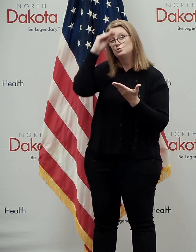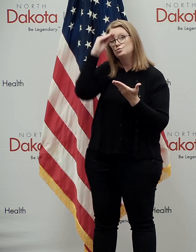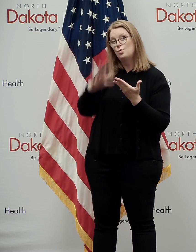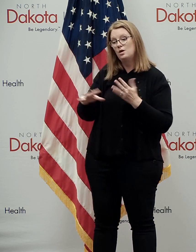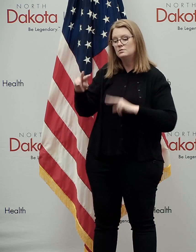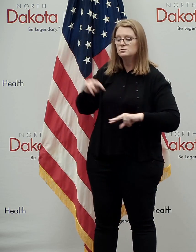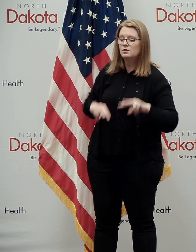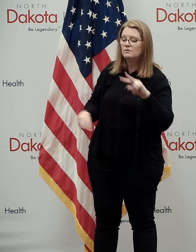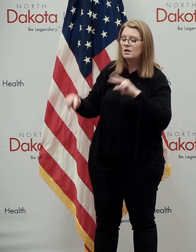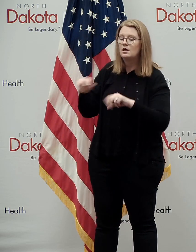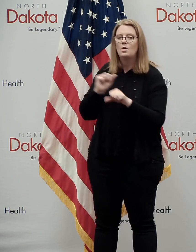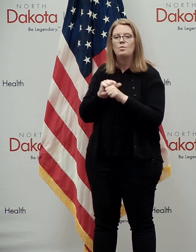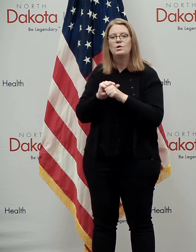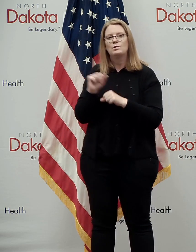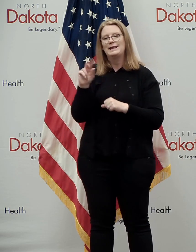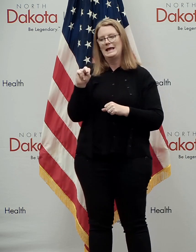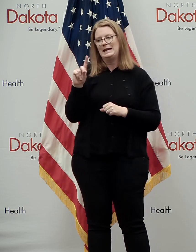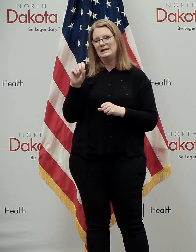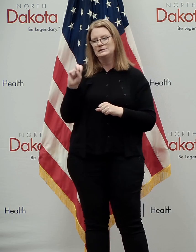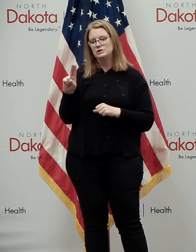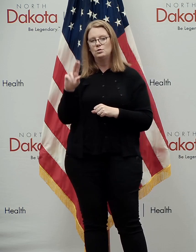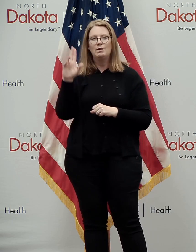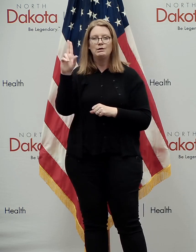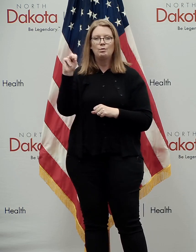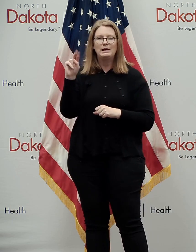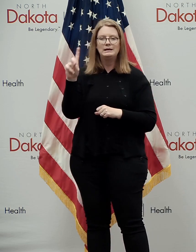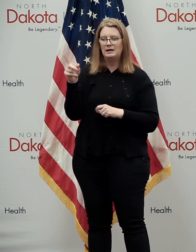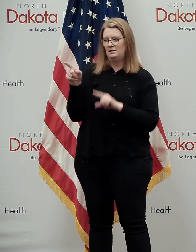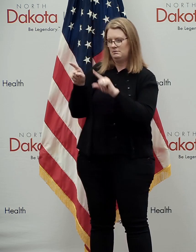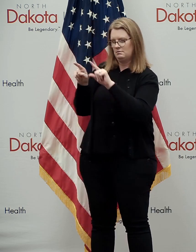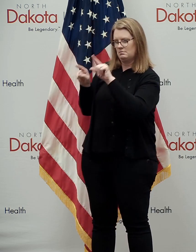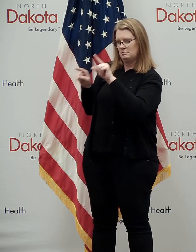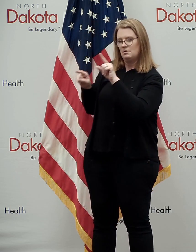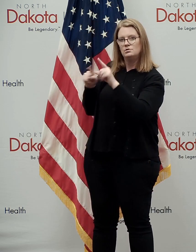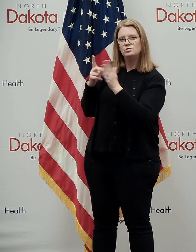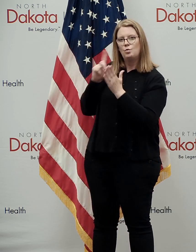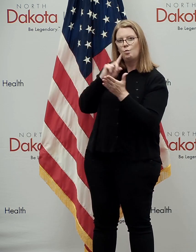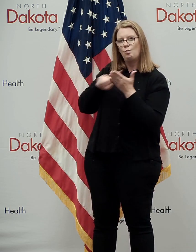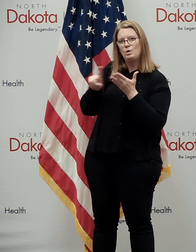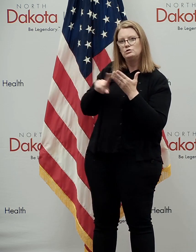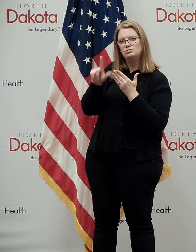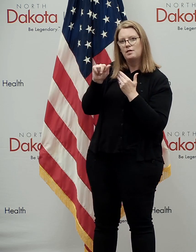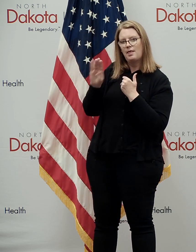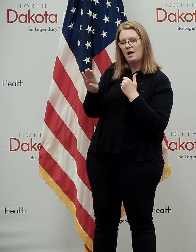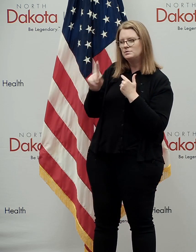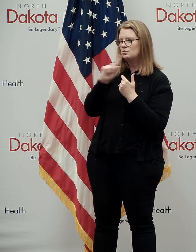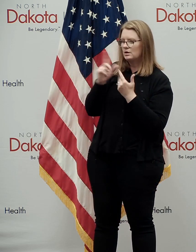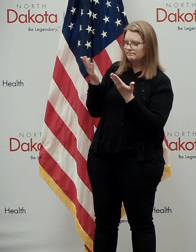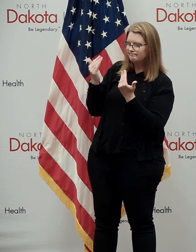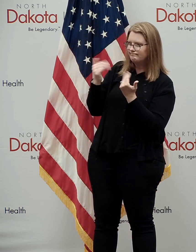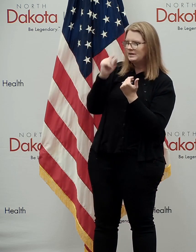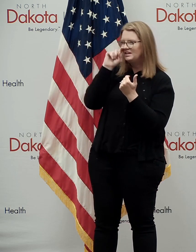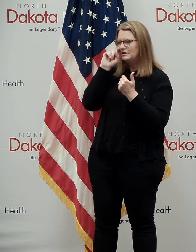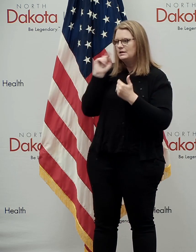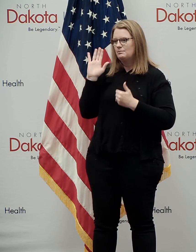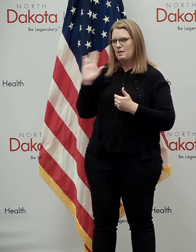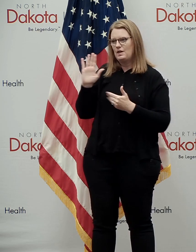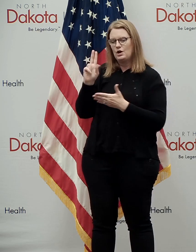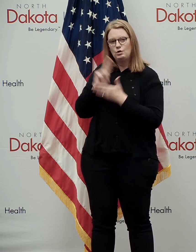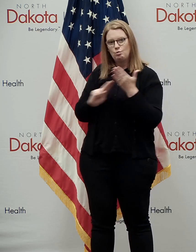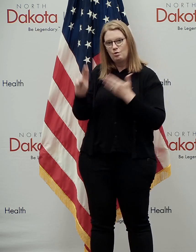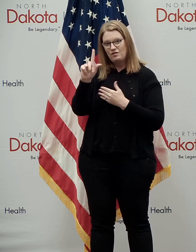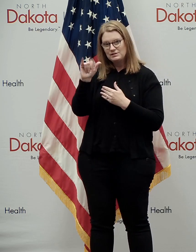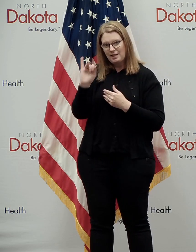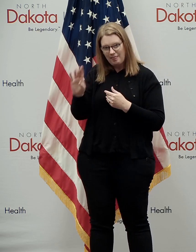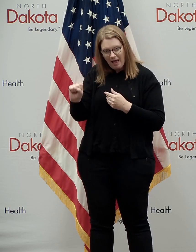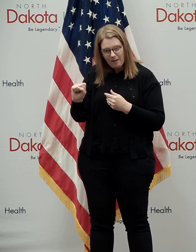the NDSU and UND research labs to try to get those folks in the game as well, and converting some university labs to be able